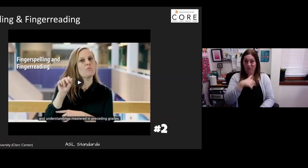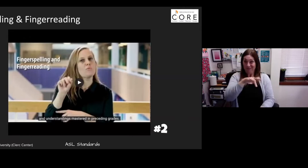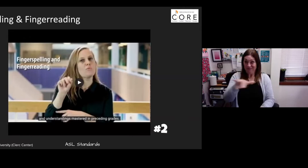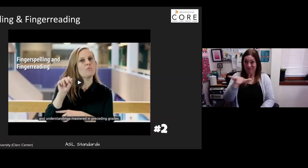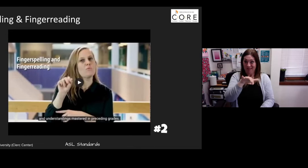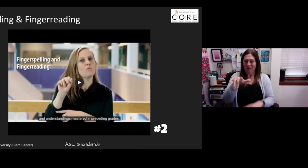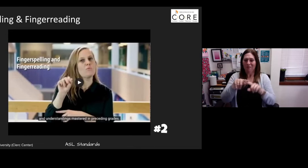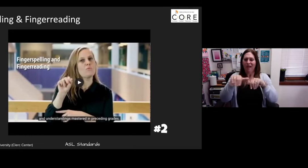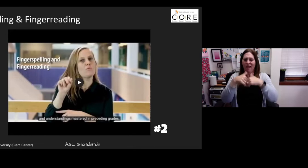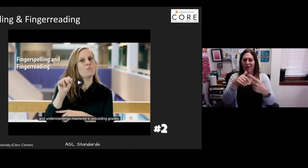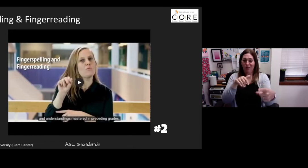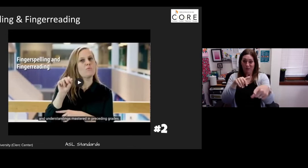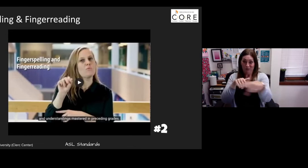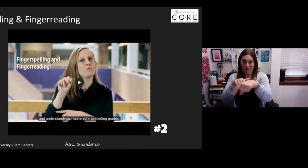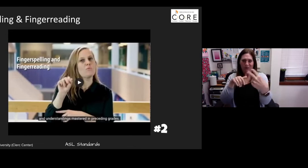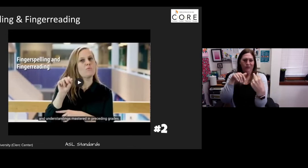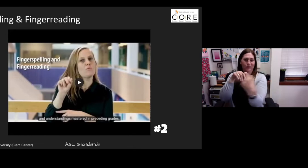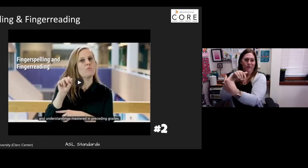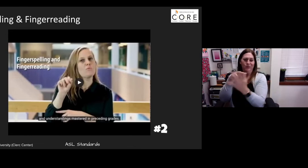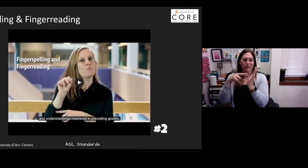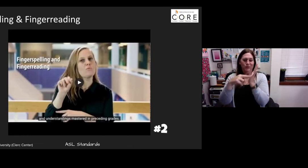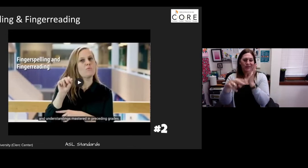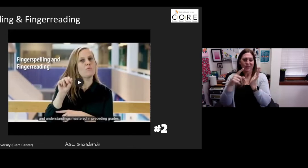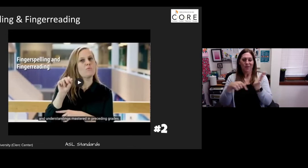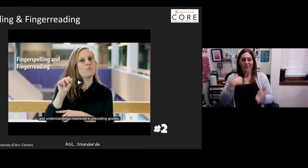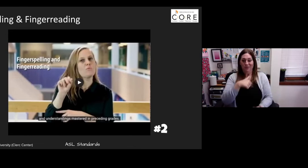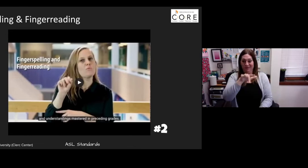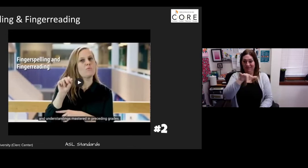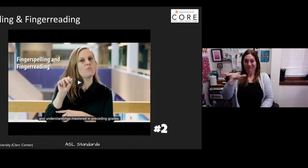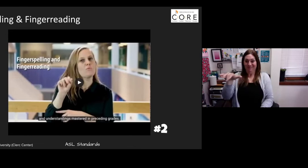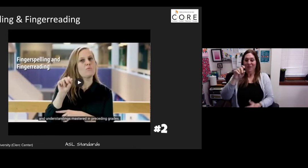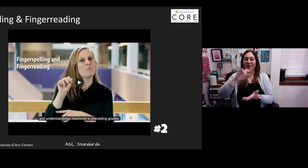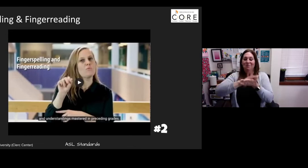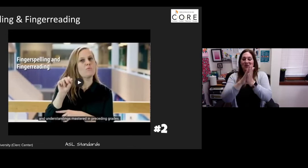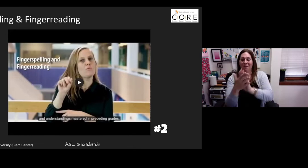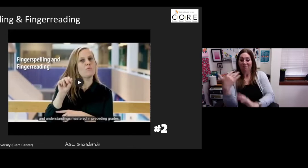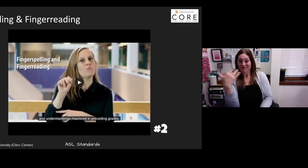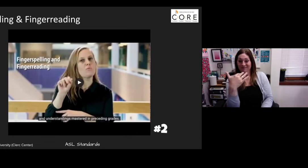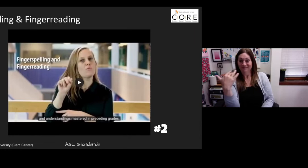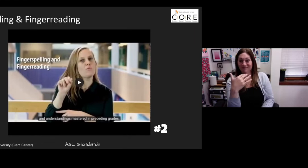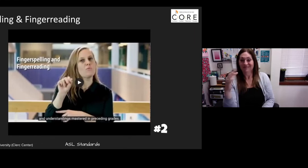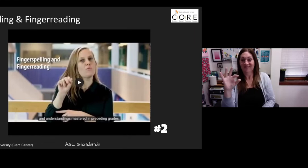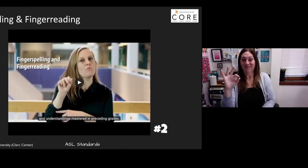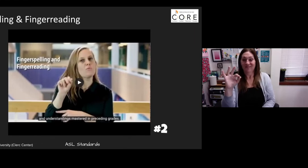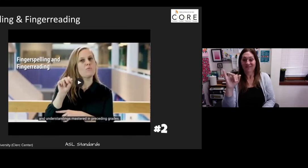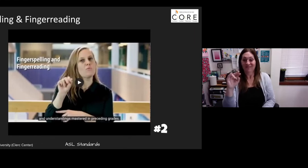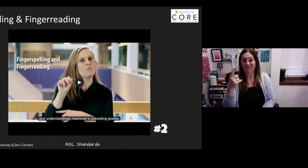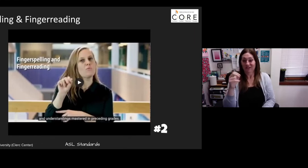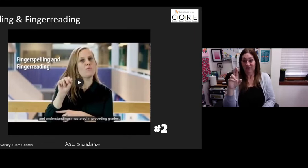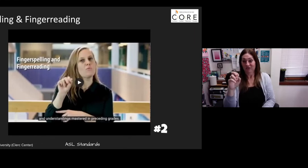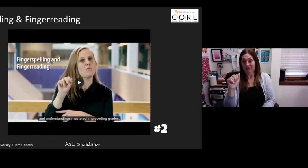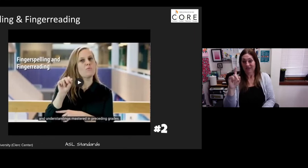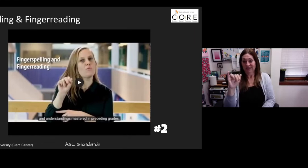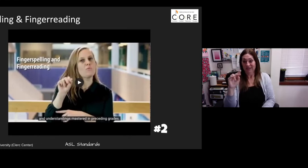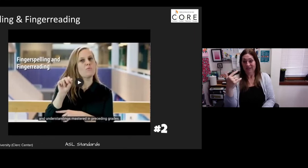word, but we know when we fingerspell, but when the person is looking at us reading that, that becomes finger